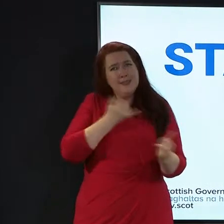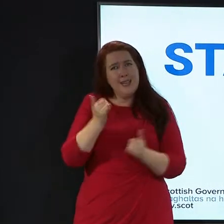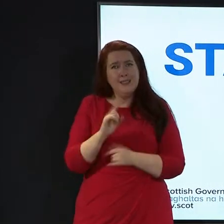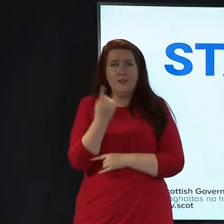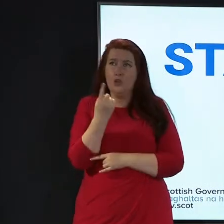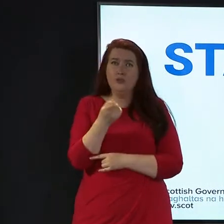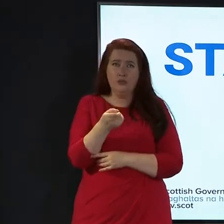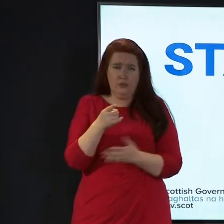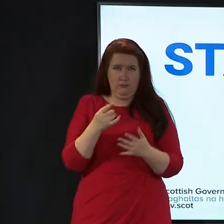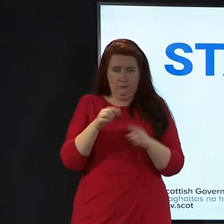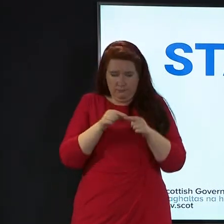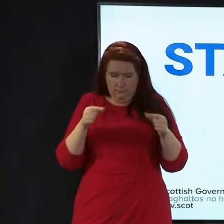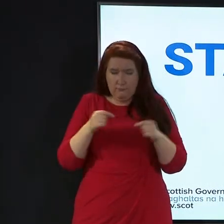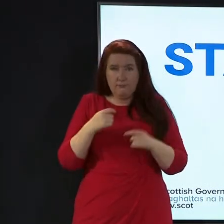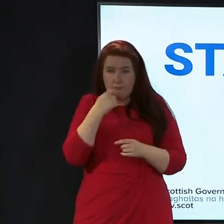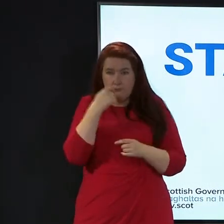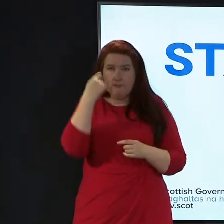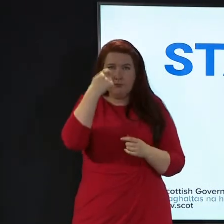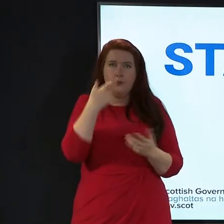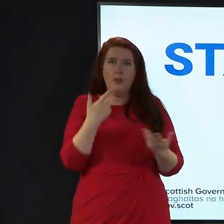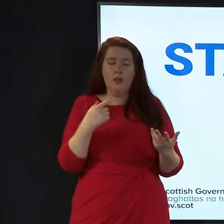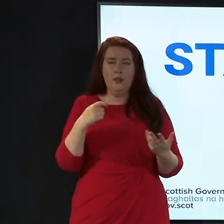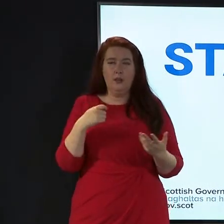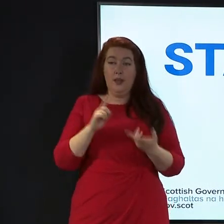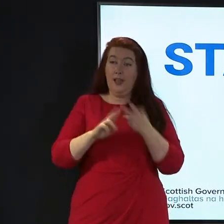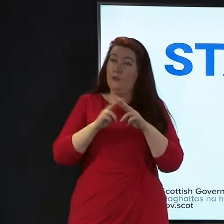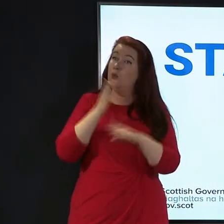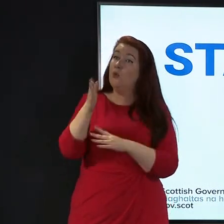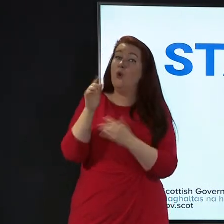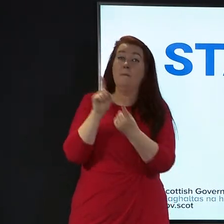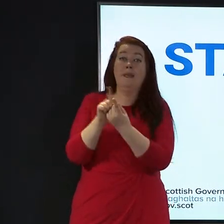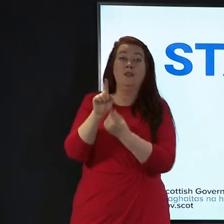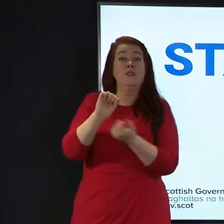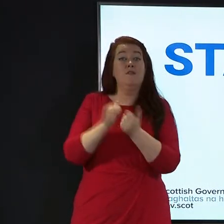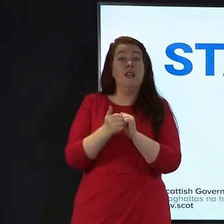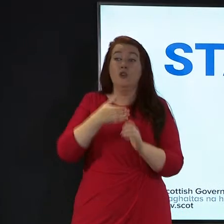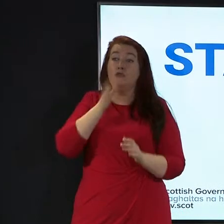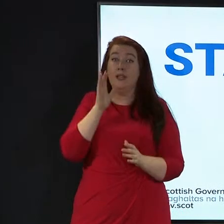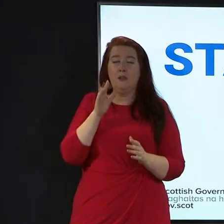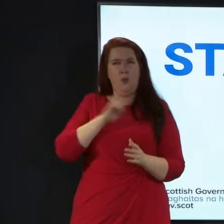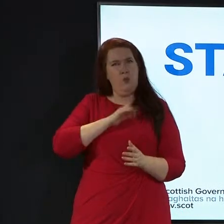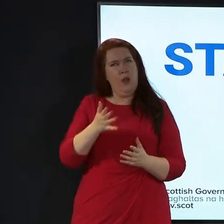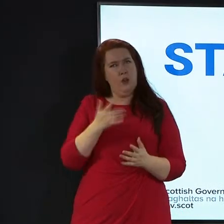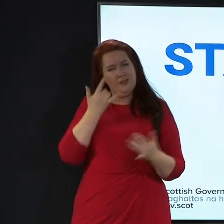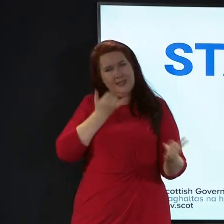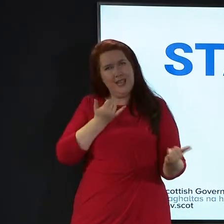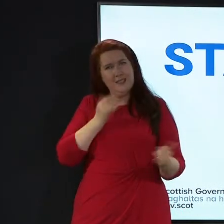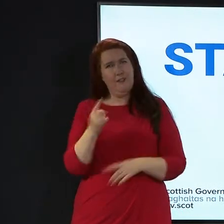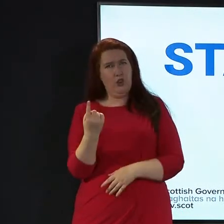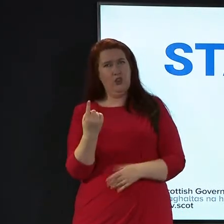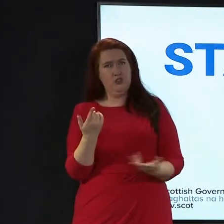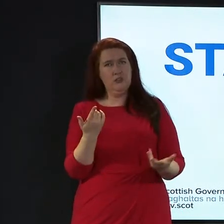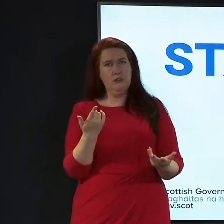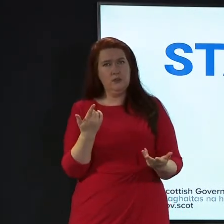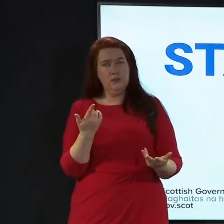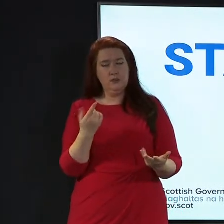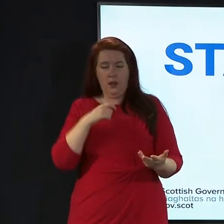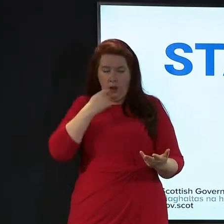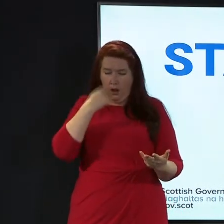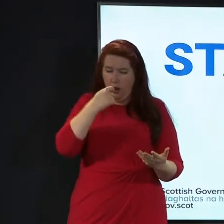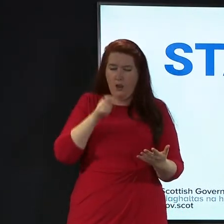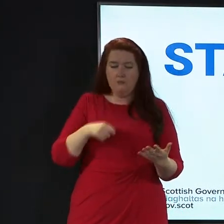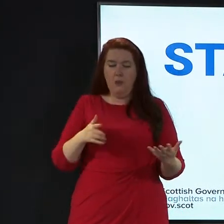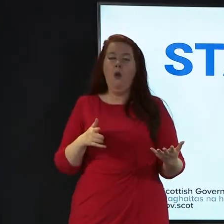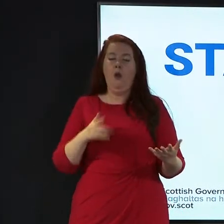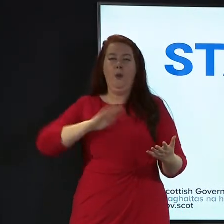else's house, or if you're going to meet your pals for a drink somewhere, take a lateral flow test. And that just gives that added degree